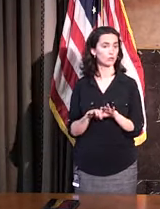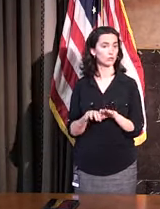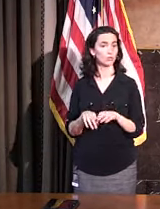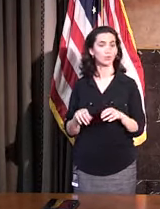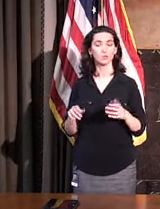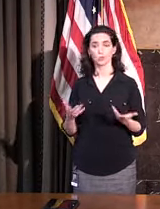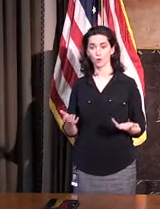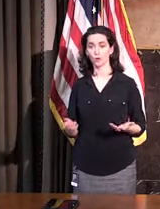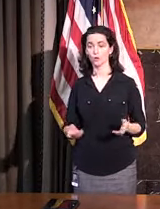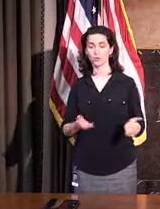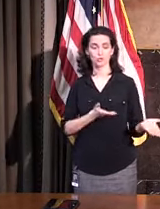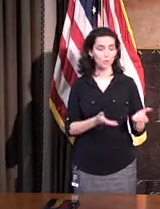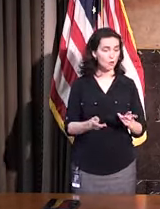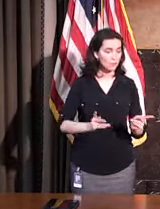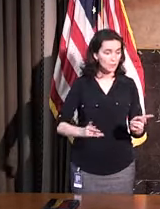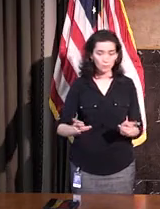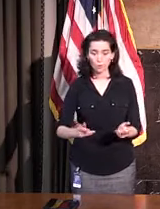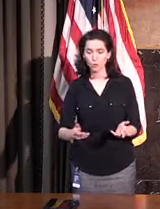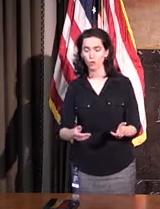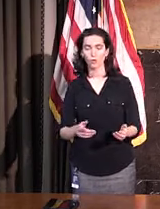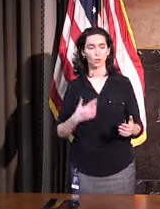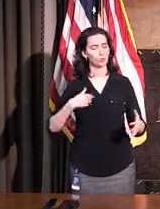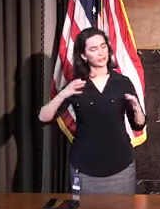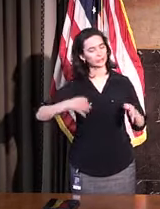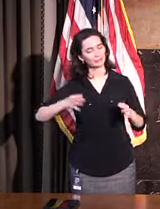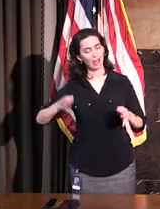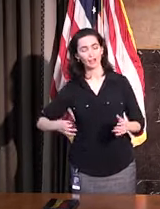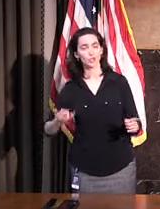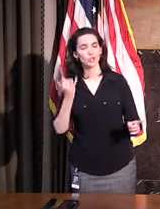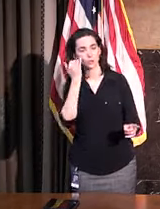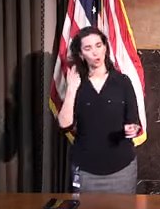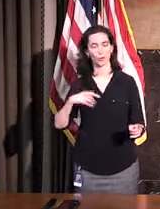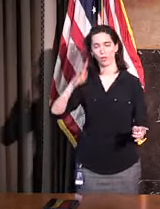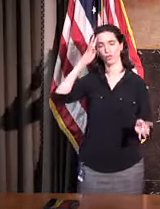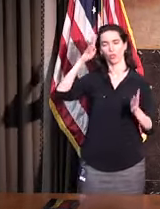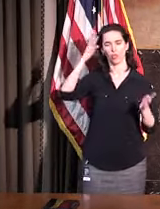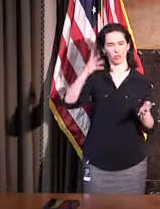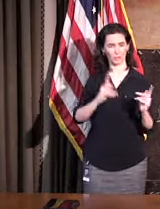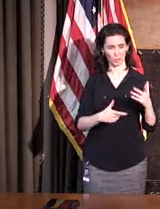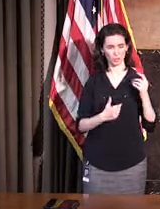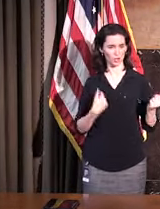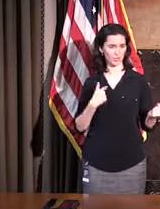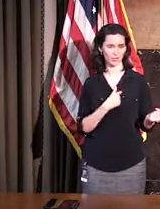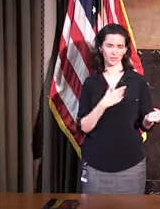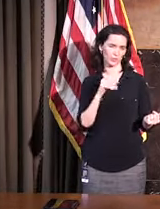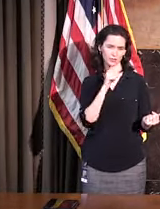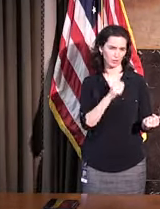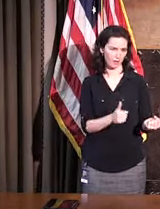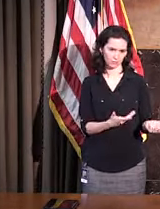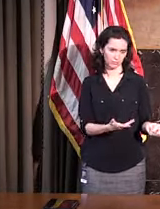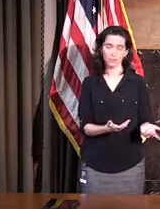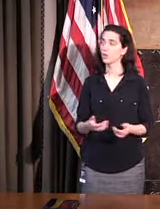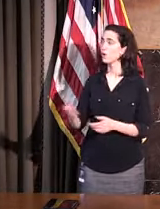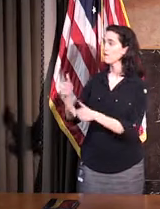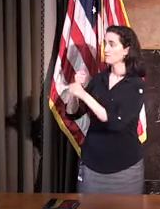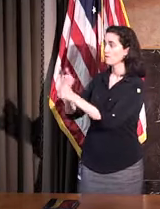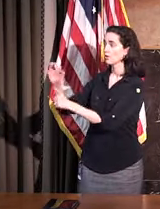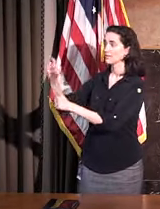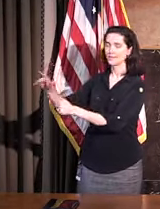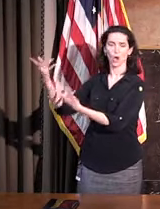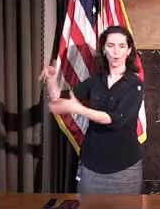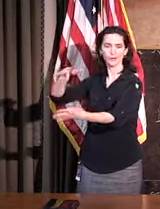with the people that you're serving when you make decisions. And so to the maximum extent possible, we've tried to do that, and this is